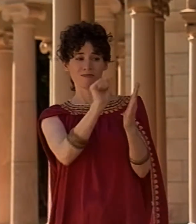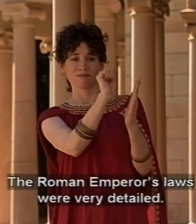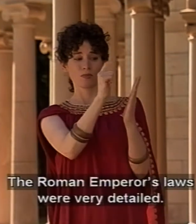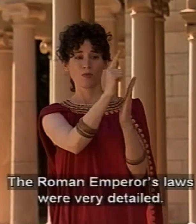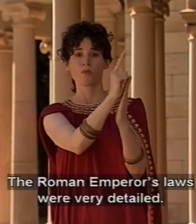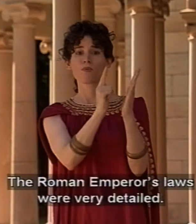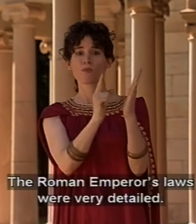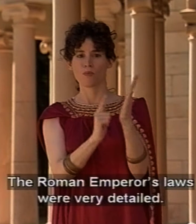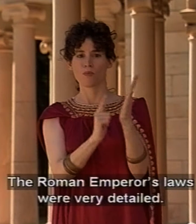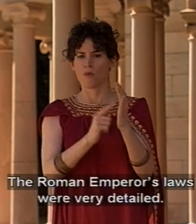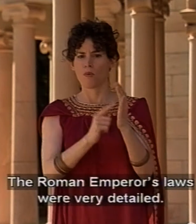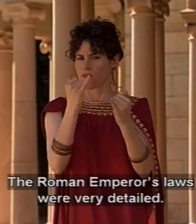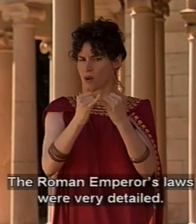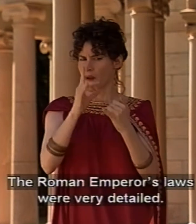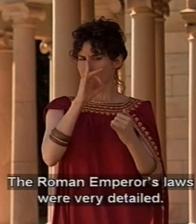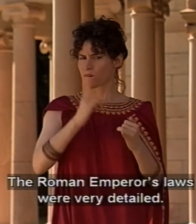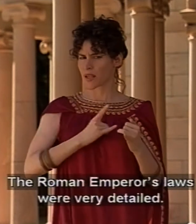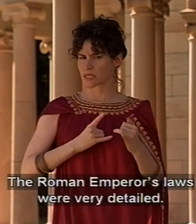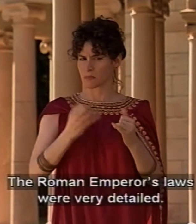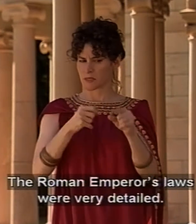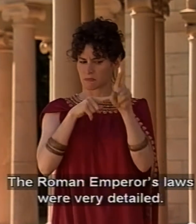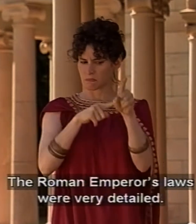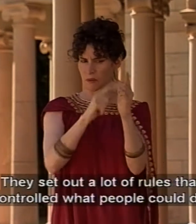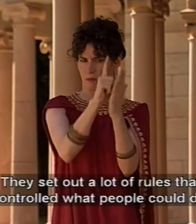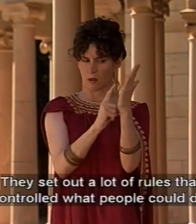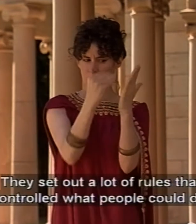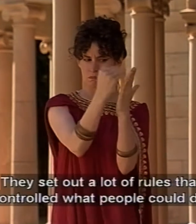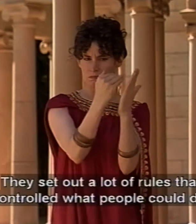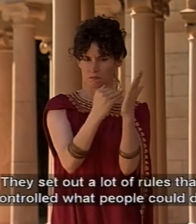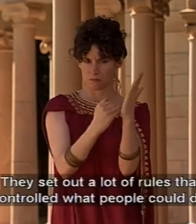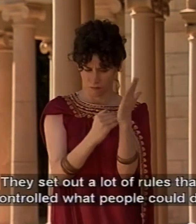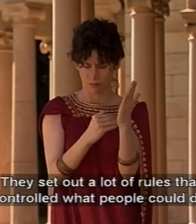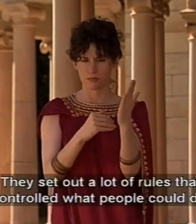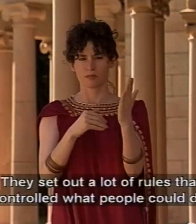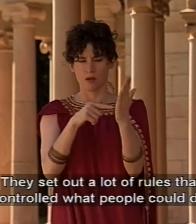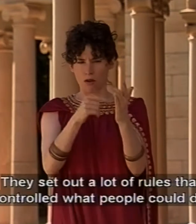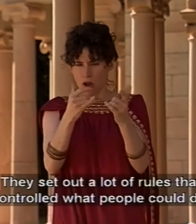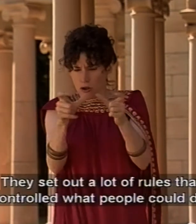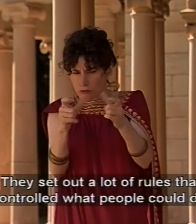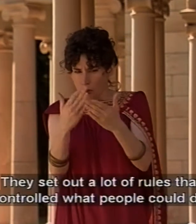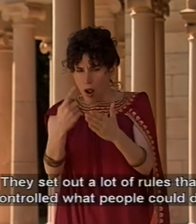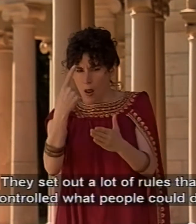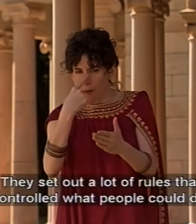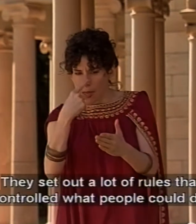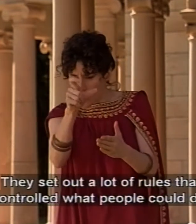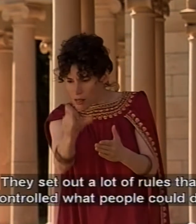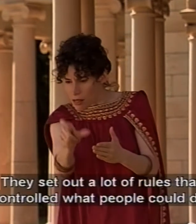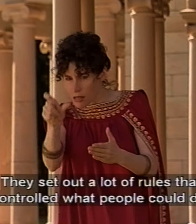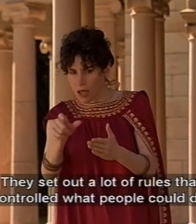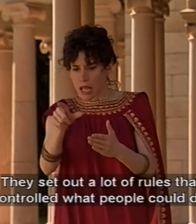The Roman emperor's laws were very detailed. They set out a lot of little rules that controlled what